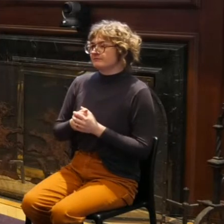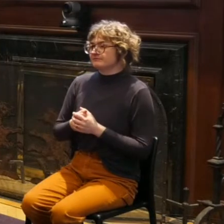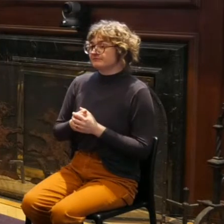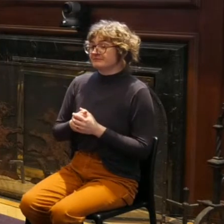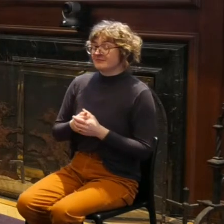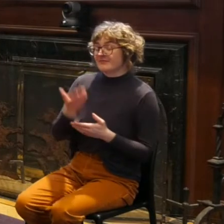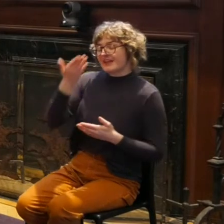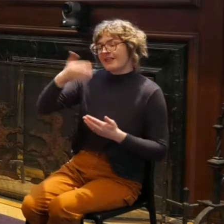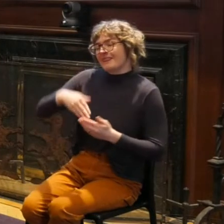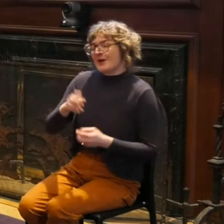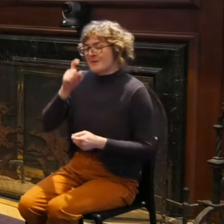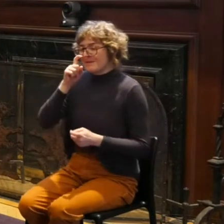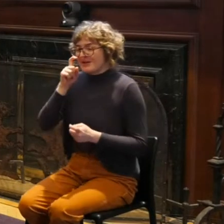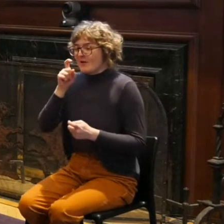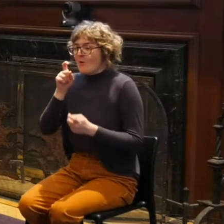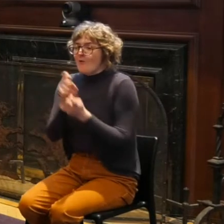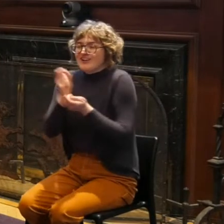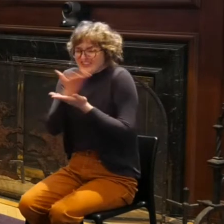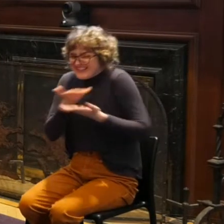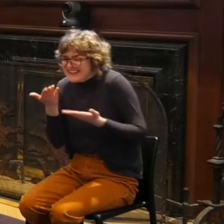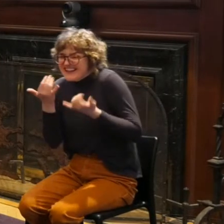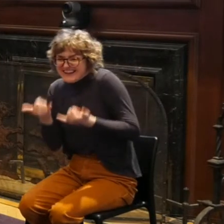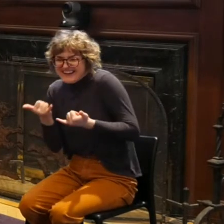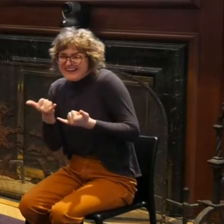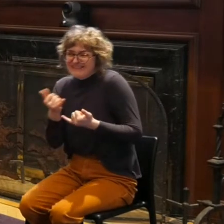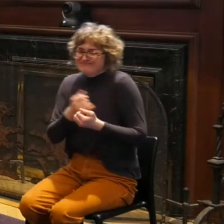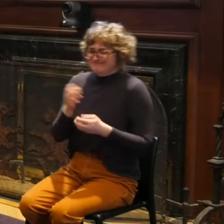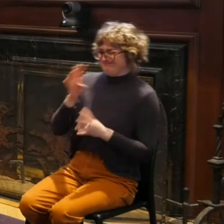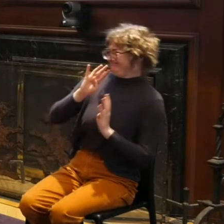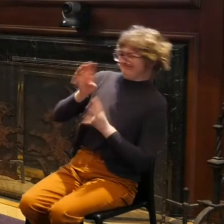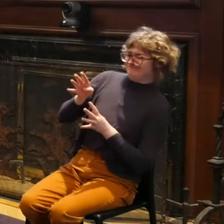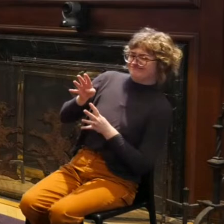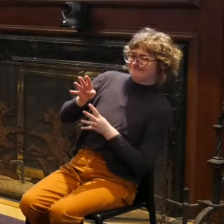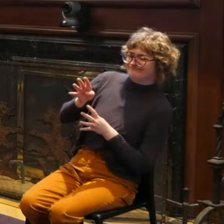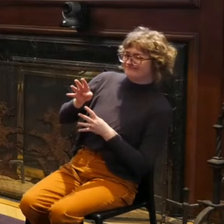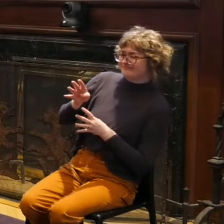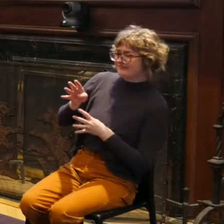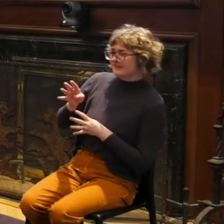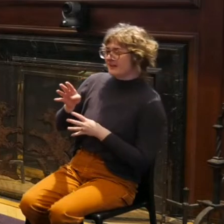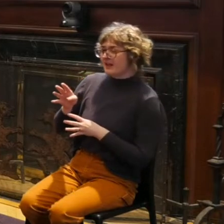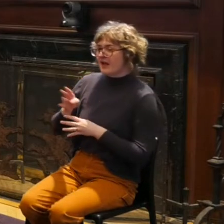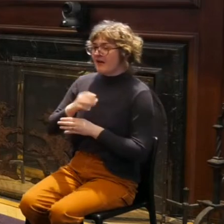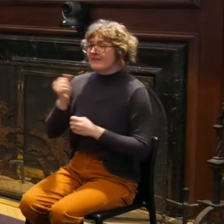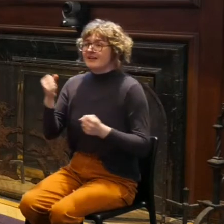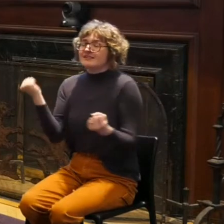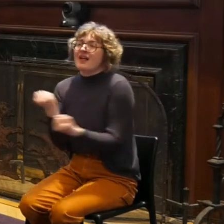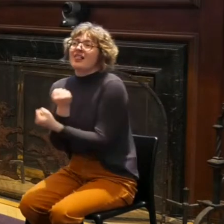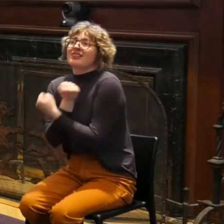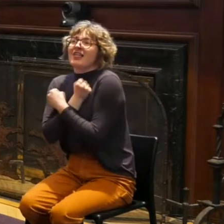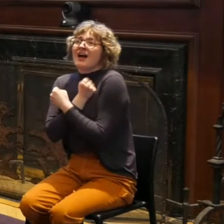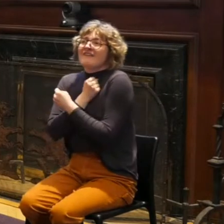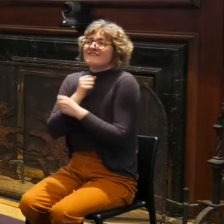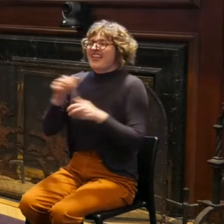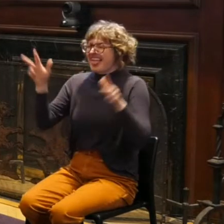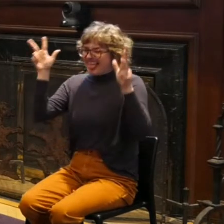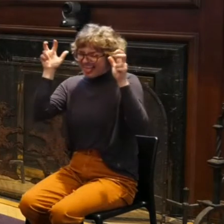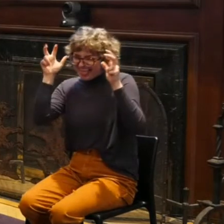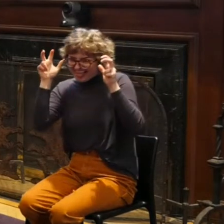That there be witches here. It's preposterous. It's a love of the wicked.